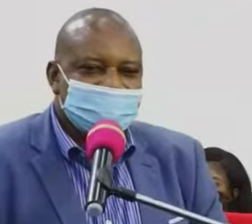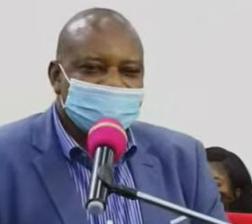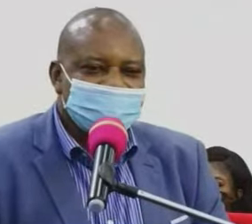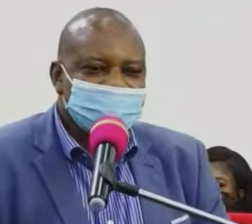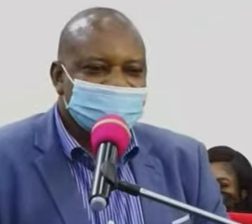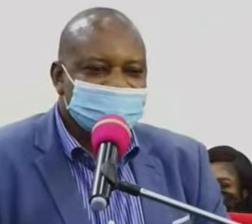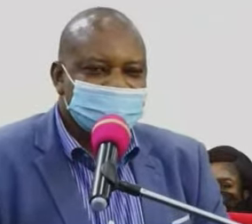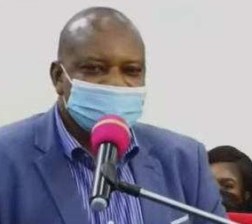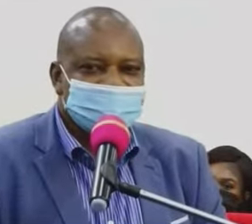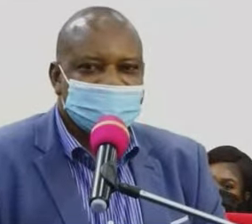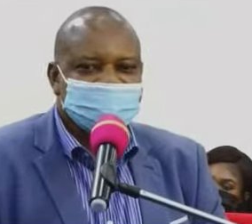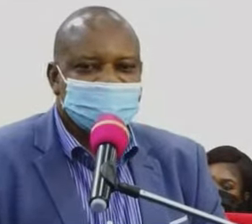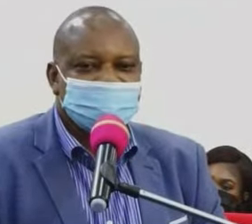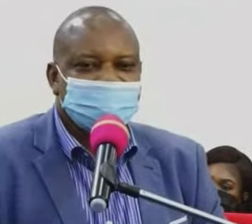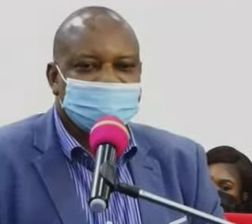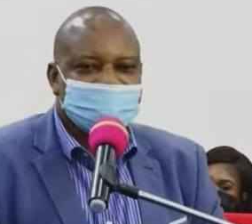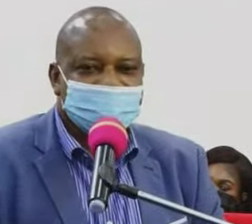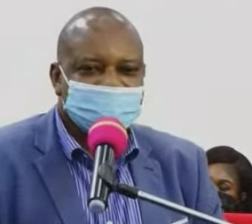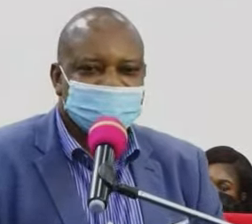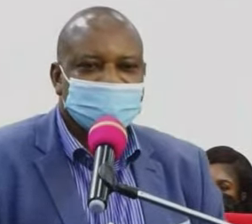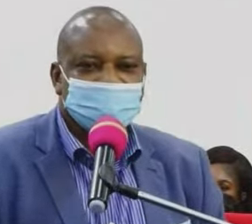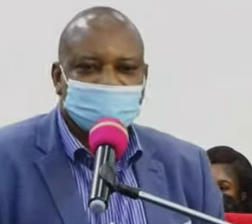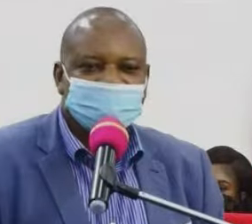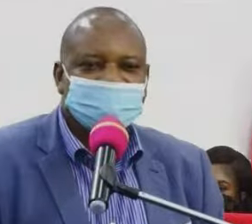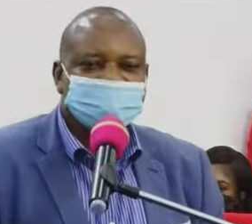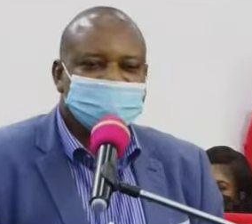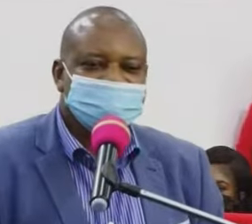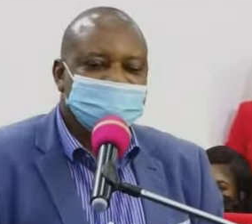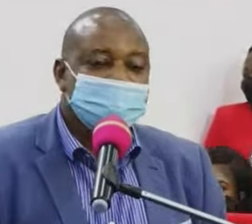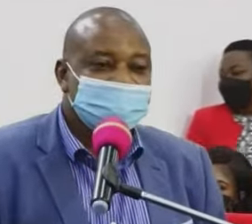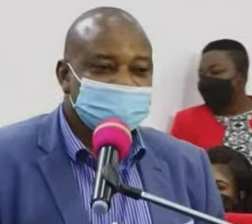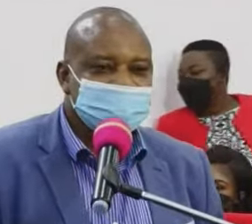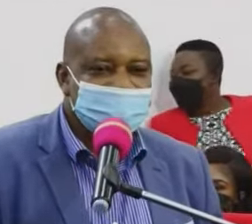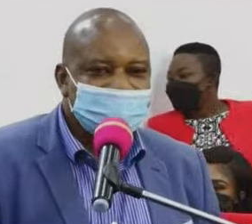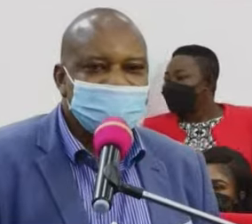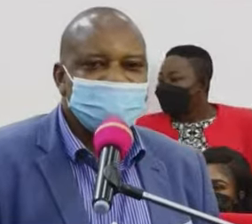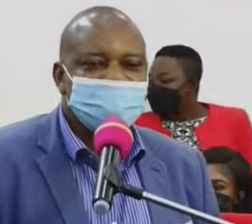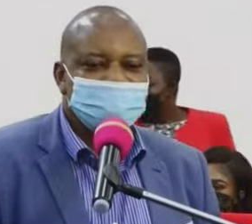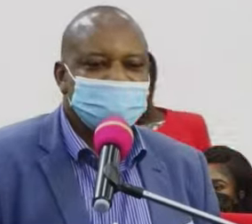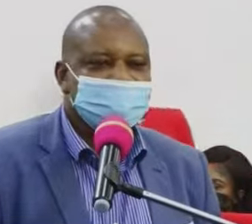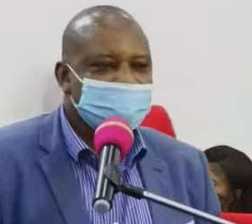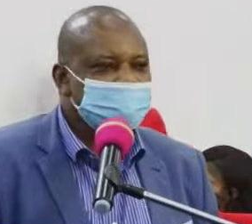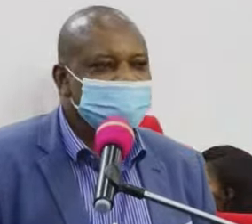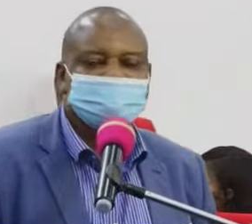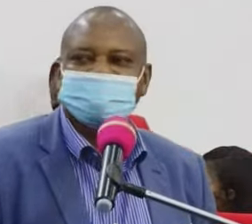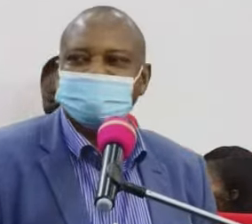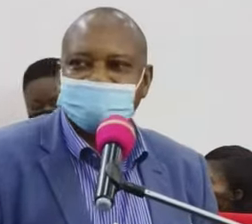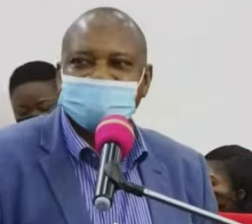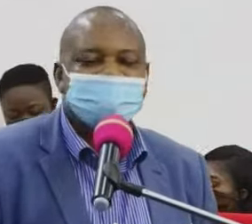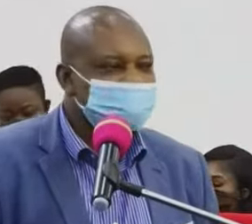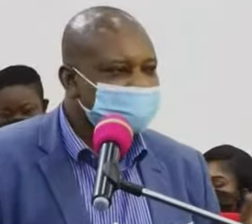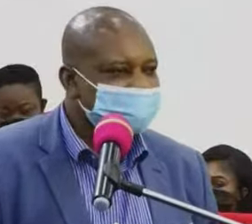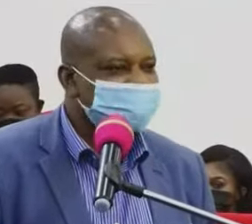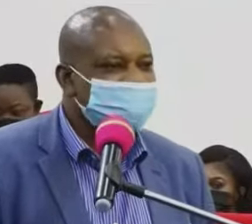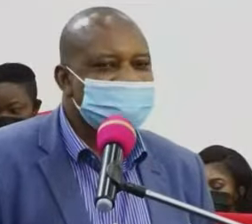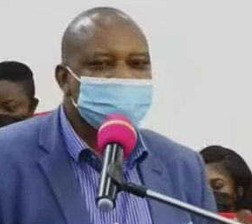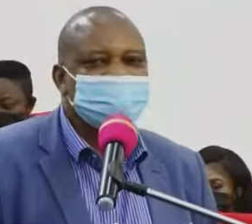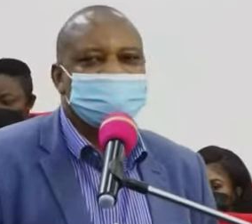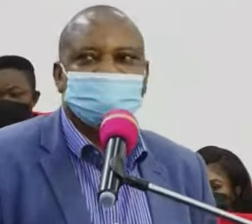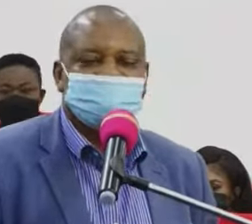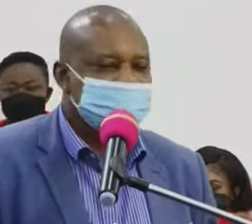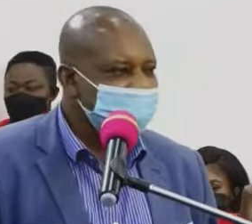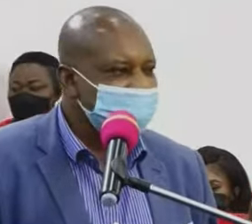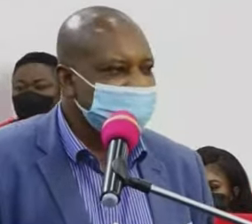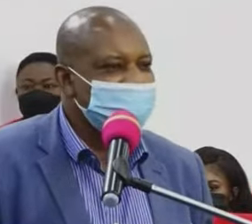And in the cabotage, we have some waivers, but it's mainly, the cabotage is mainly to